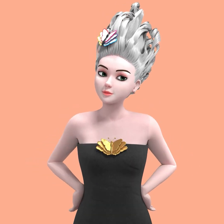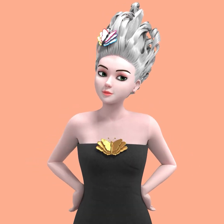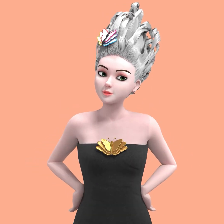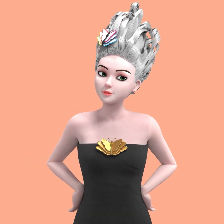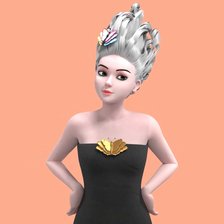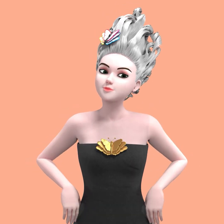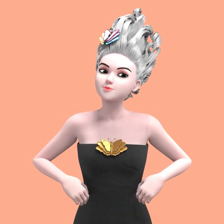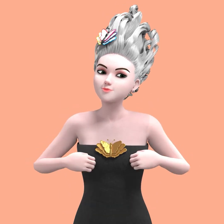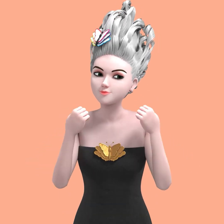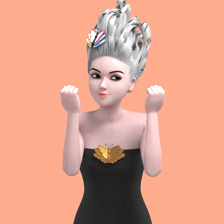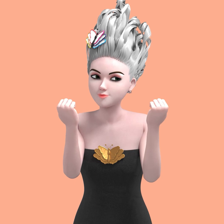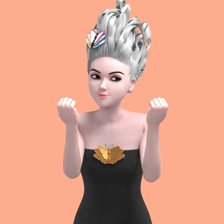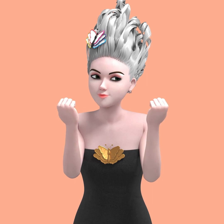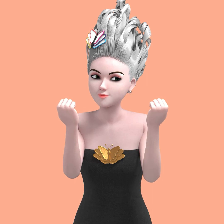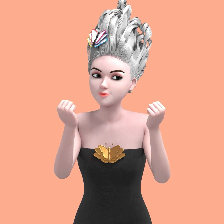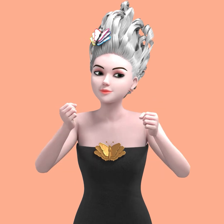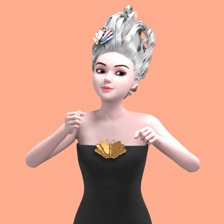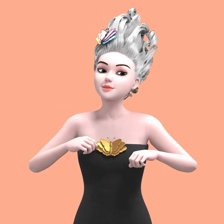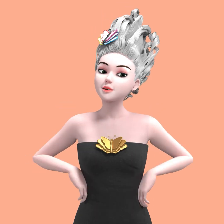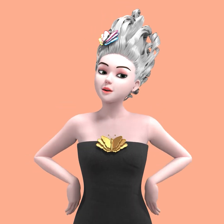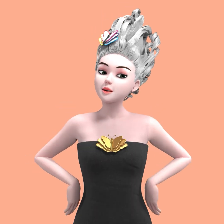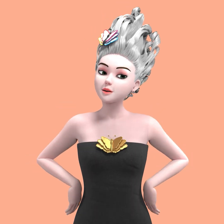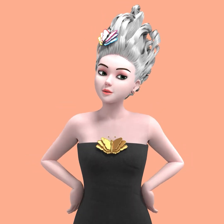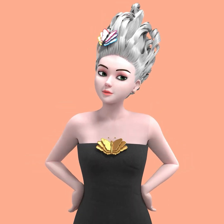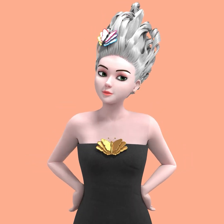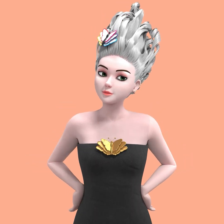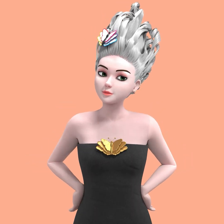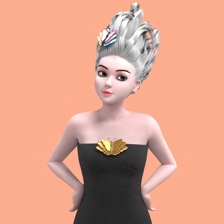groups seriously, especially deaf persons, go to